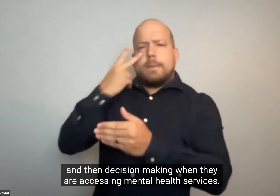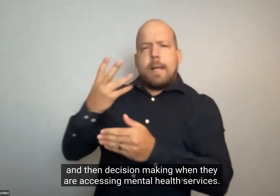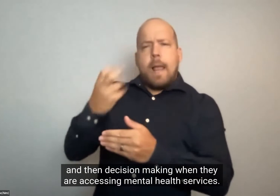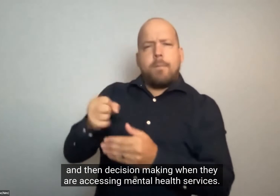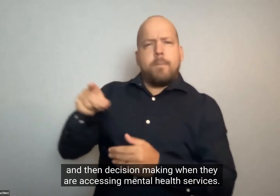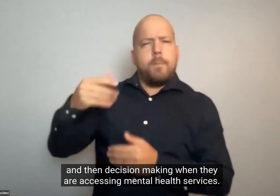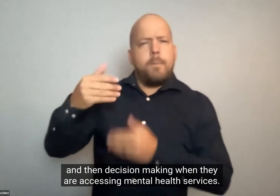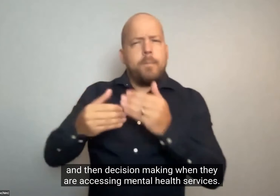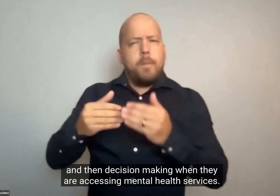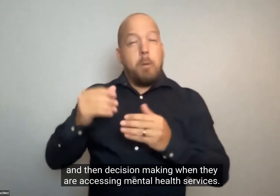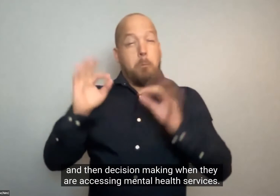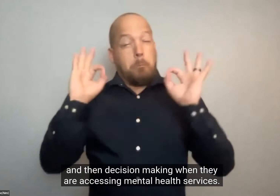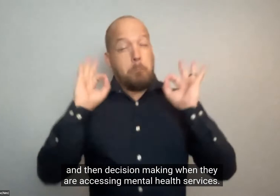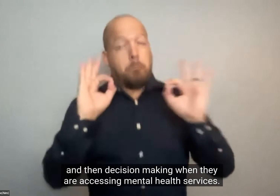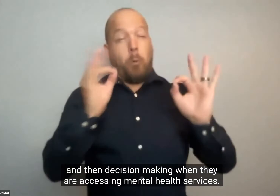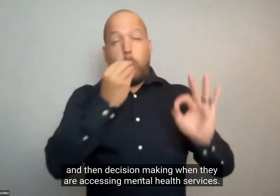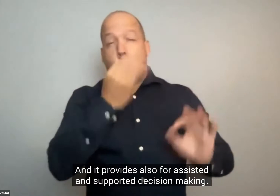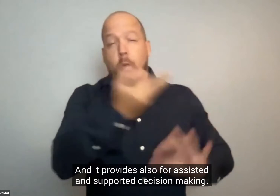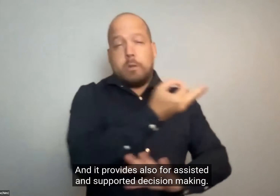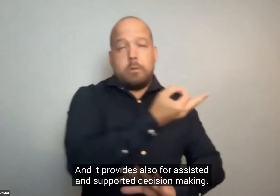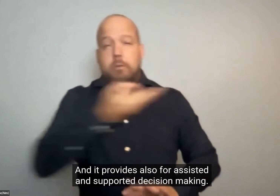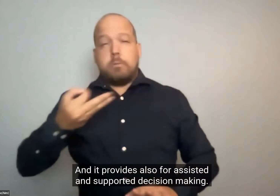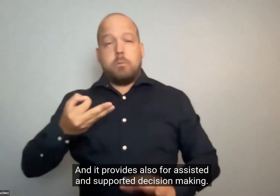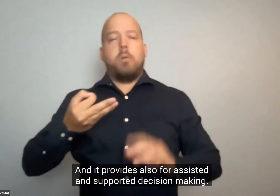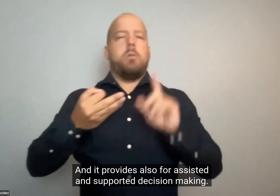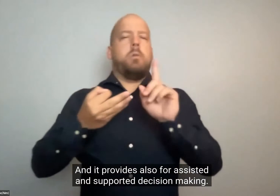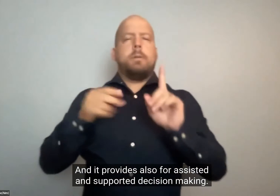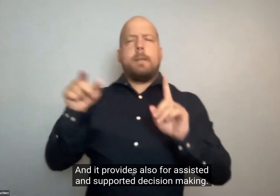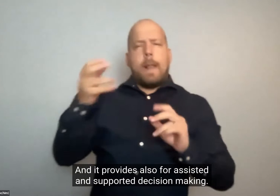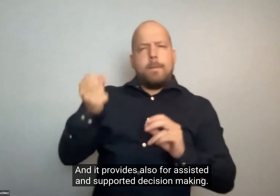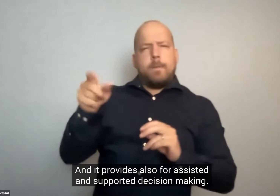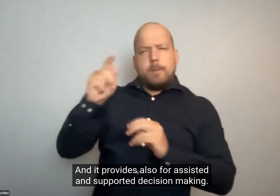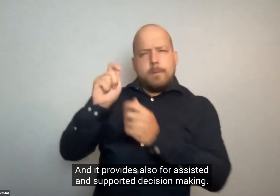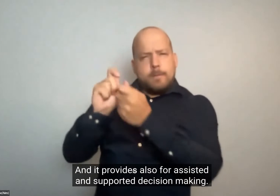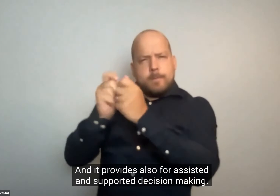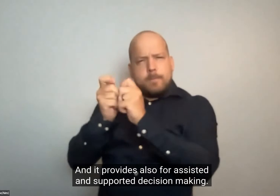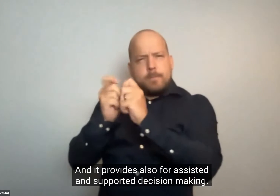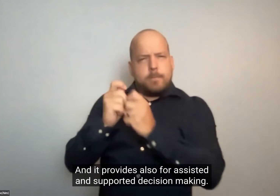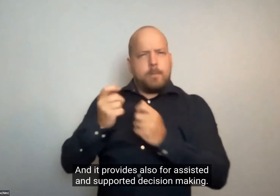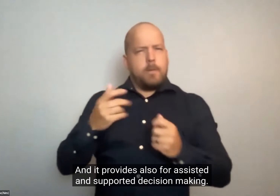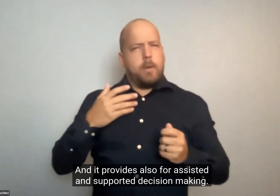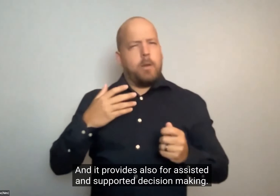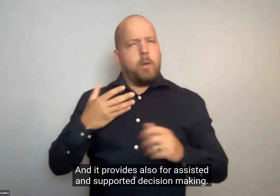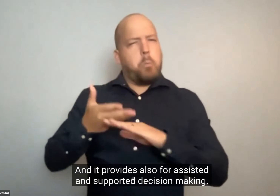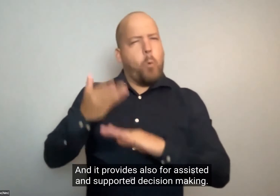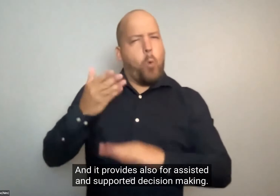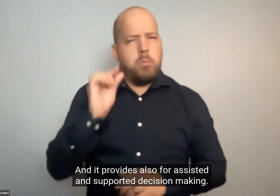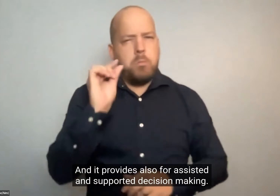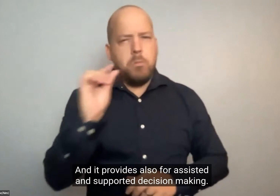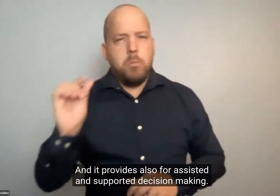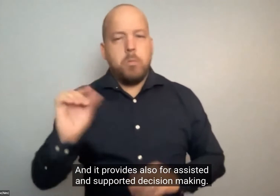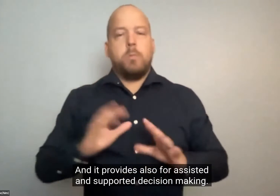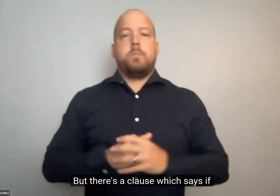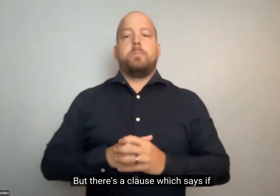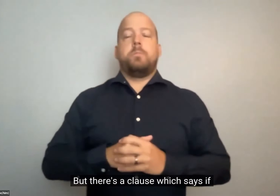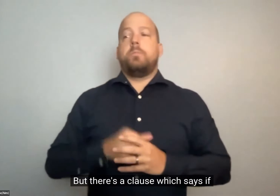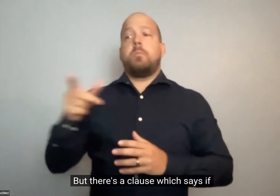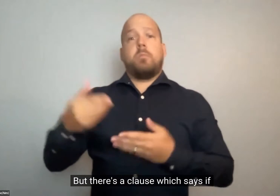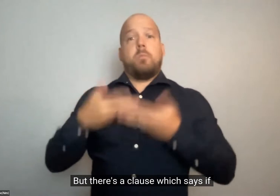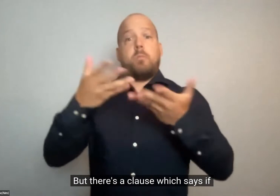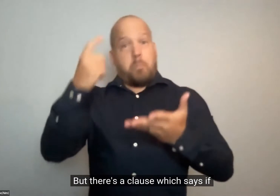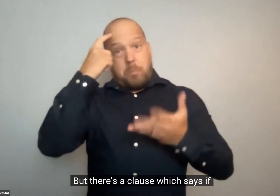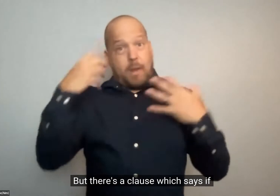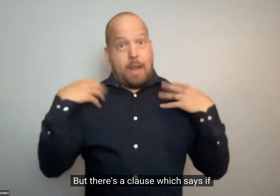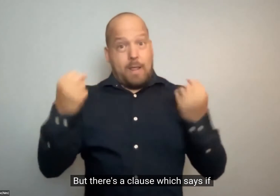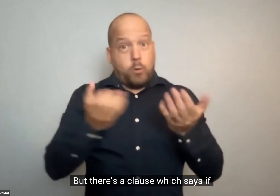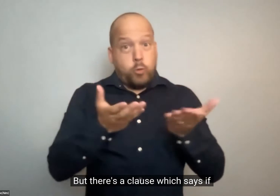when they're accessing mental health services, and it provides also for assisted and supported decision-making. But there's